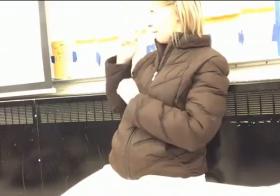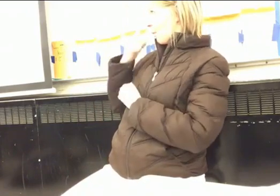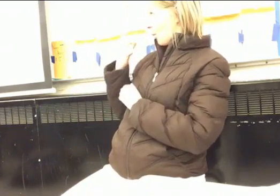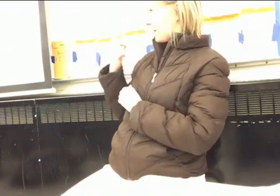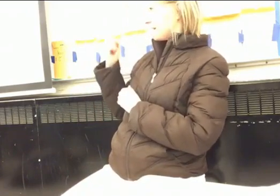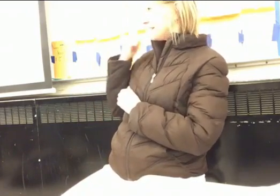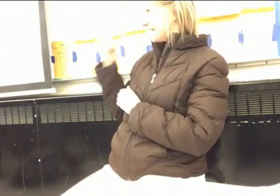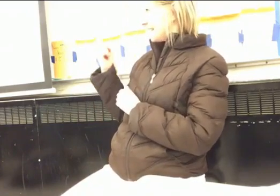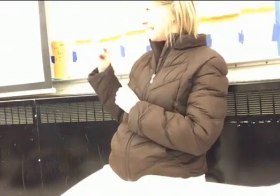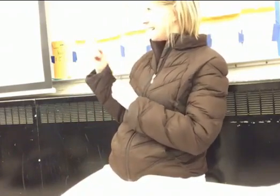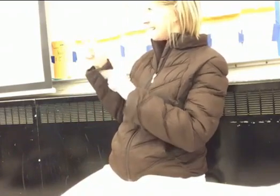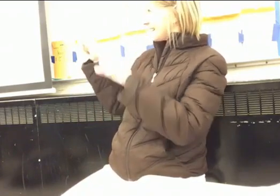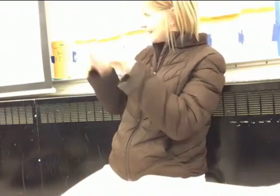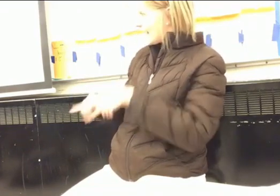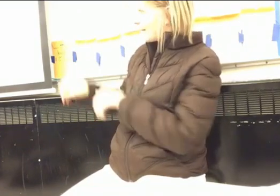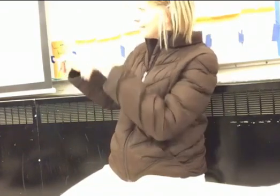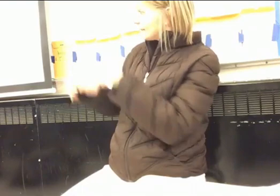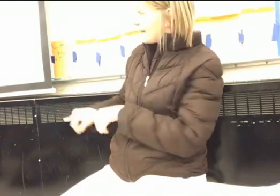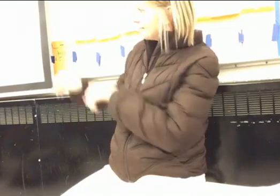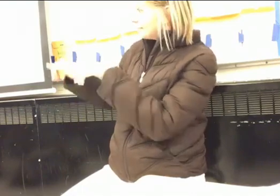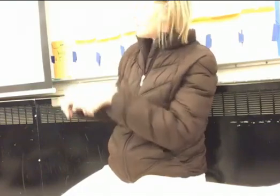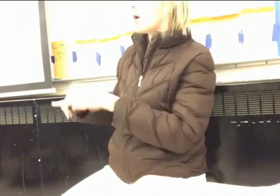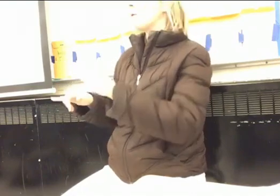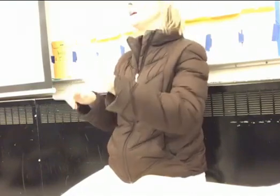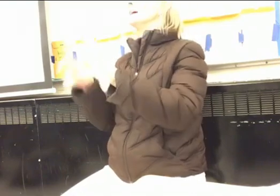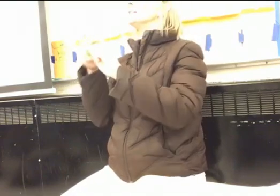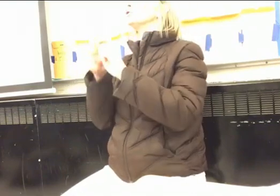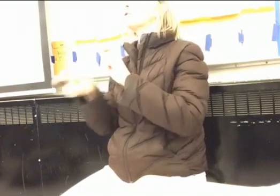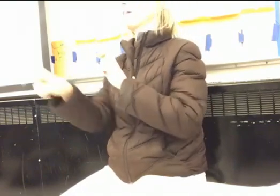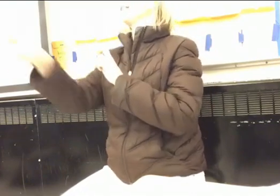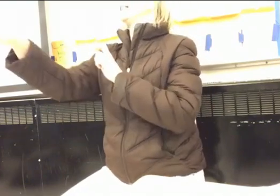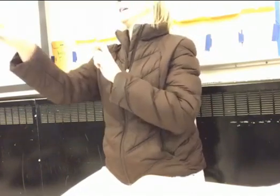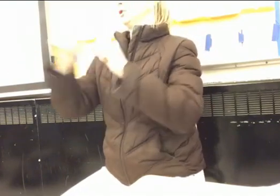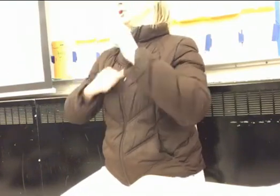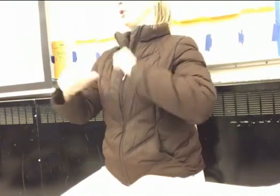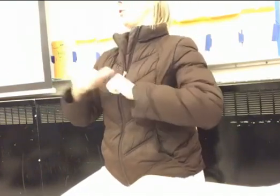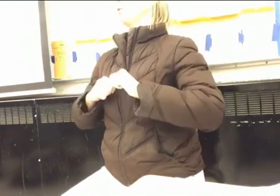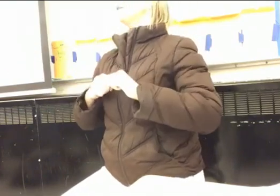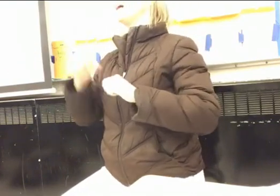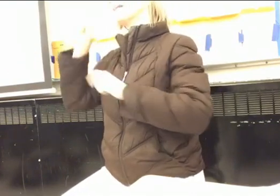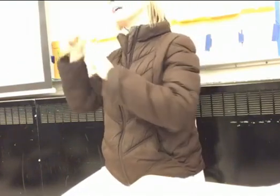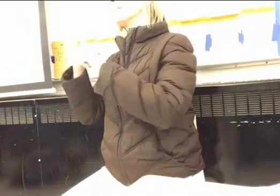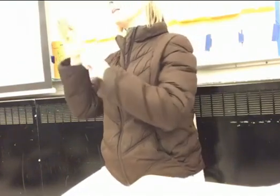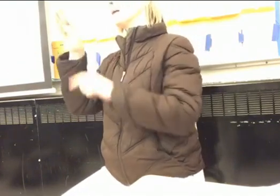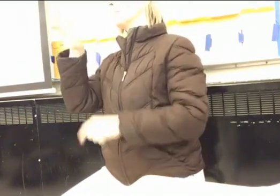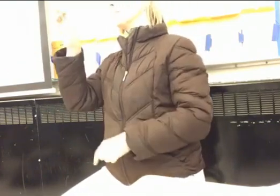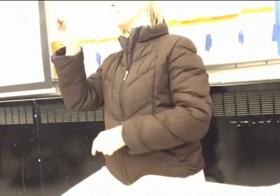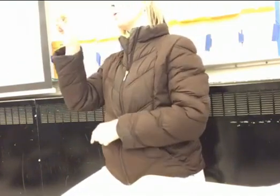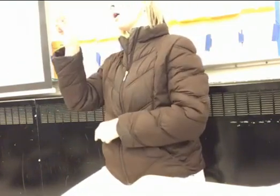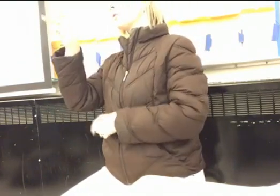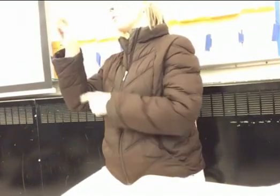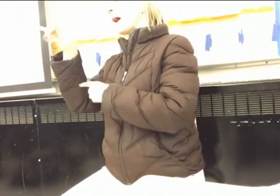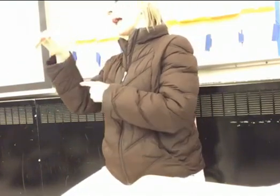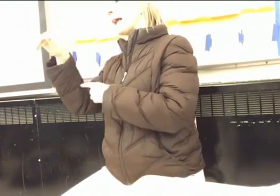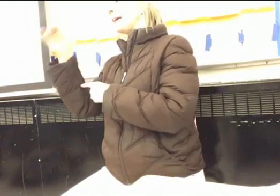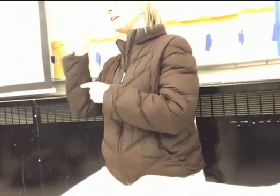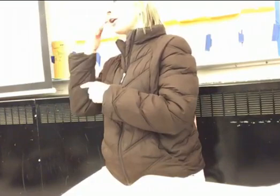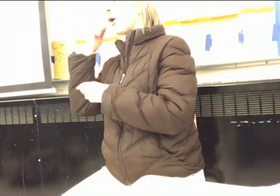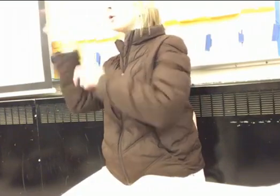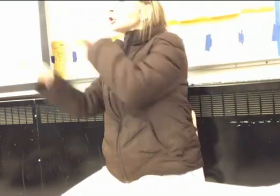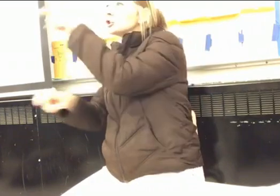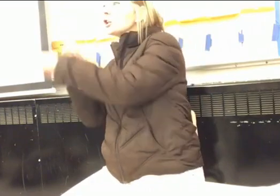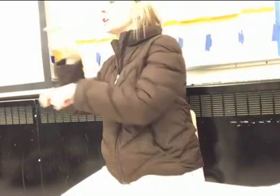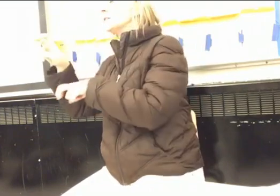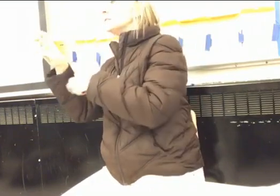same thing over and over again? Well, it's a traveling show. So it's kind of like, if you think about how Broadway goes on tour, or like a circus goes